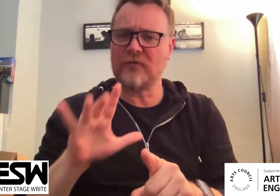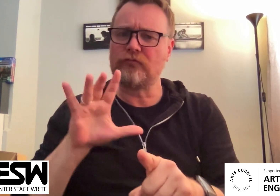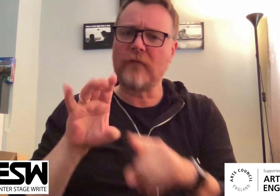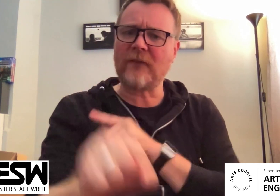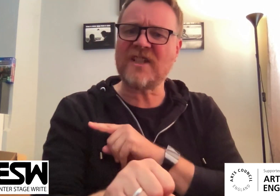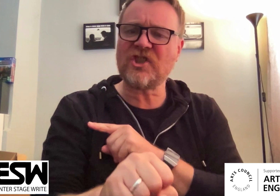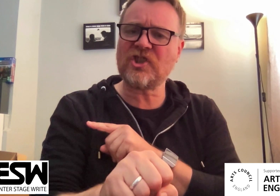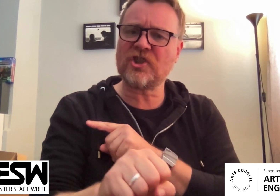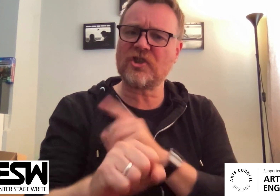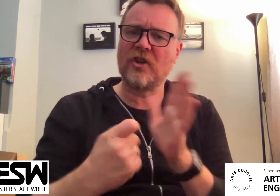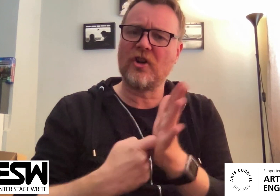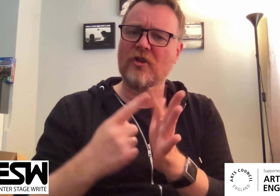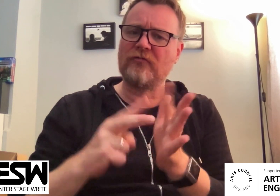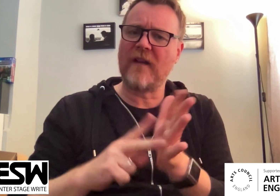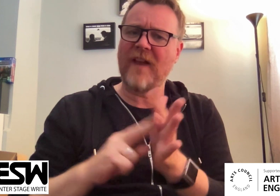be revenge.